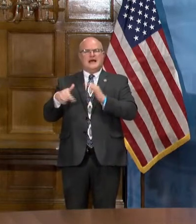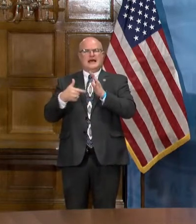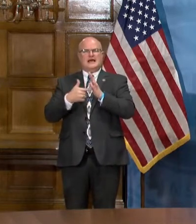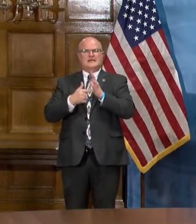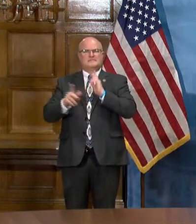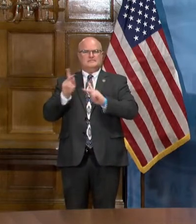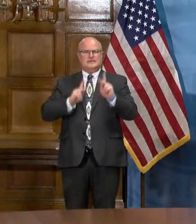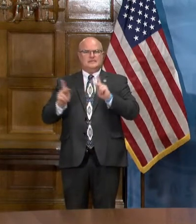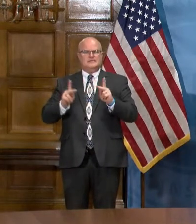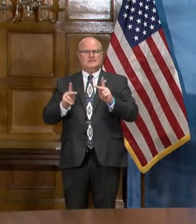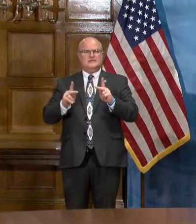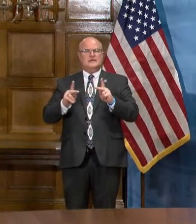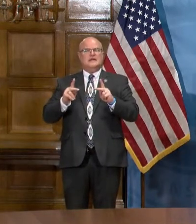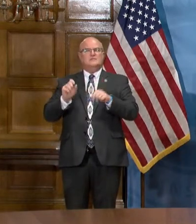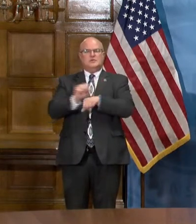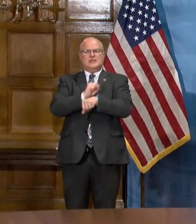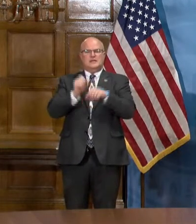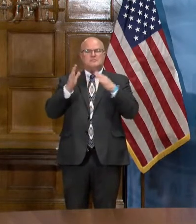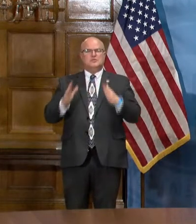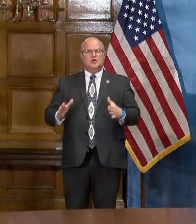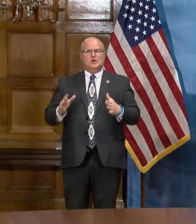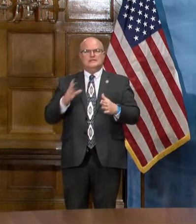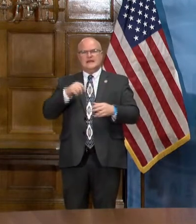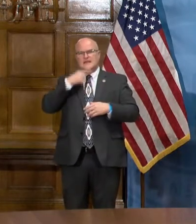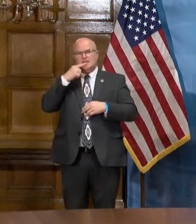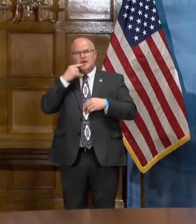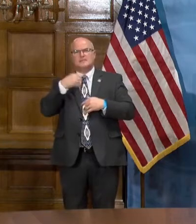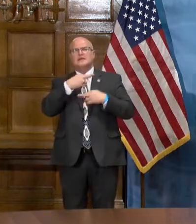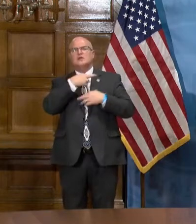businesses, putting employees and the public at risk?